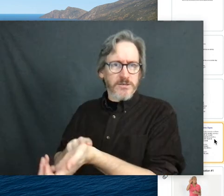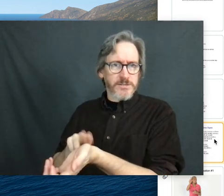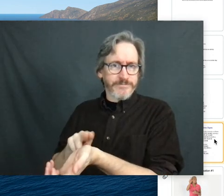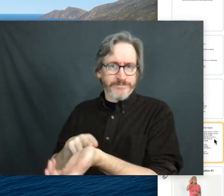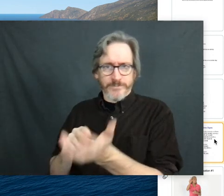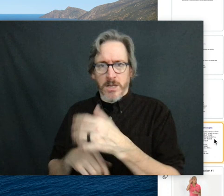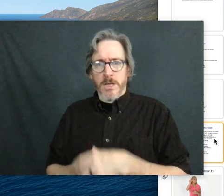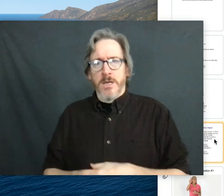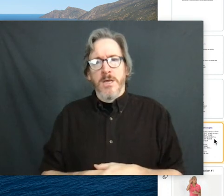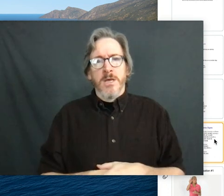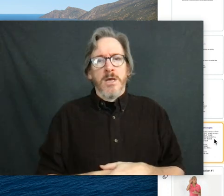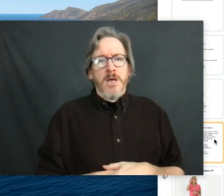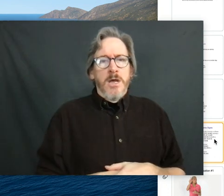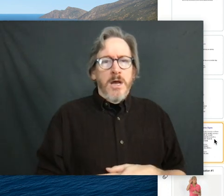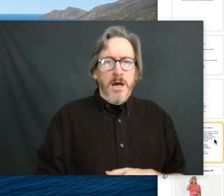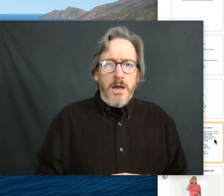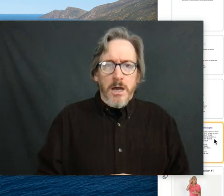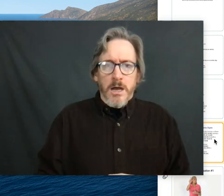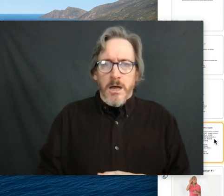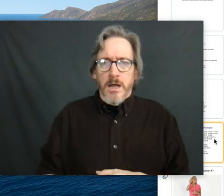2 fingers.